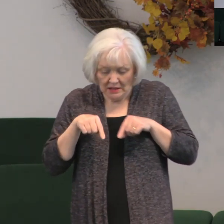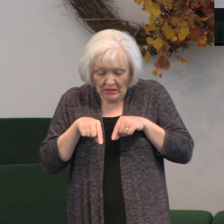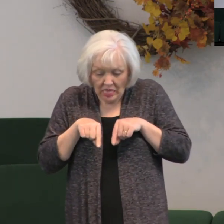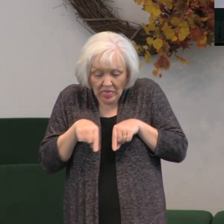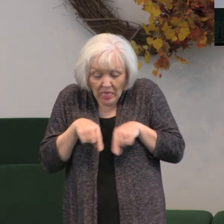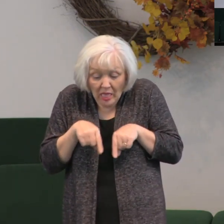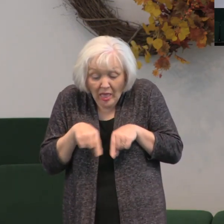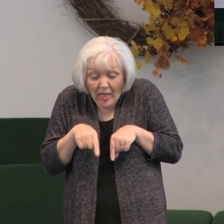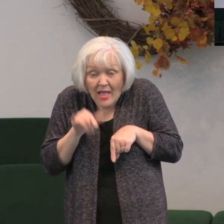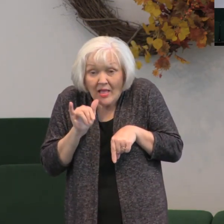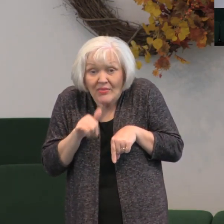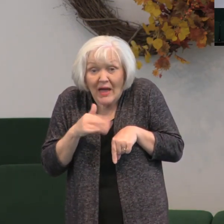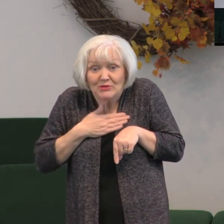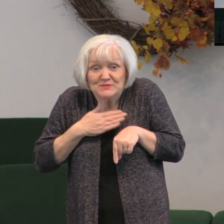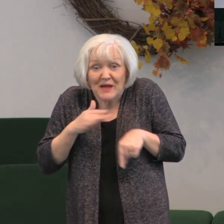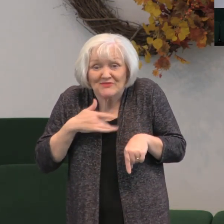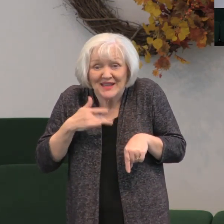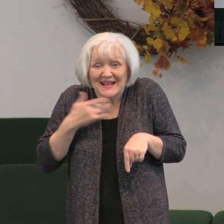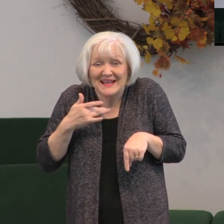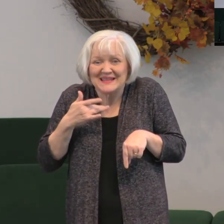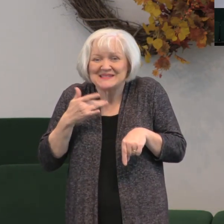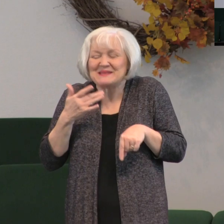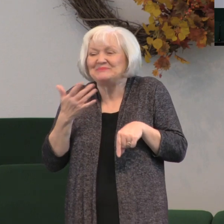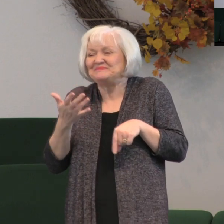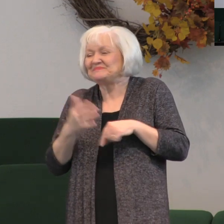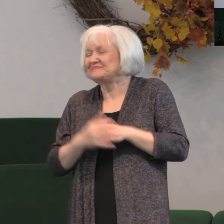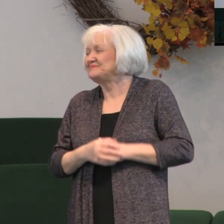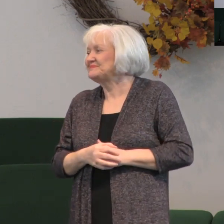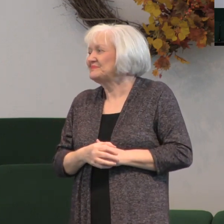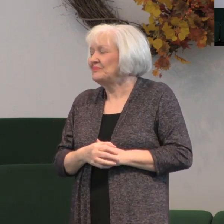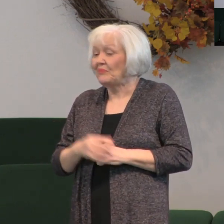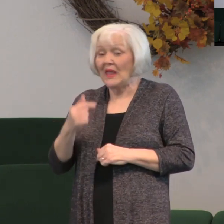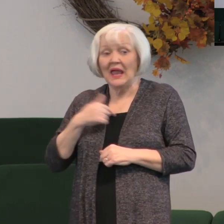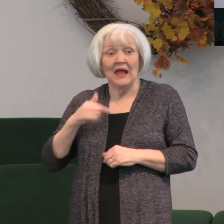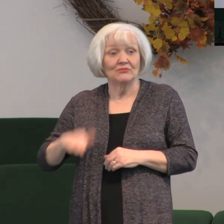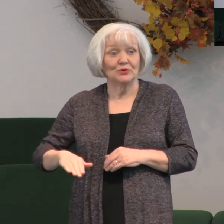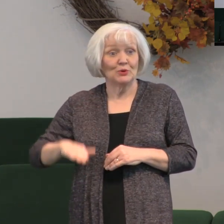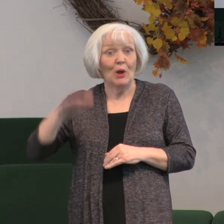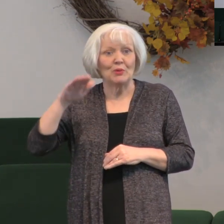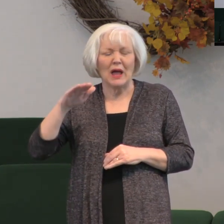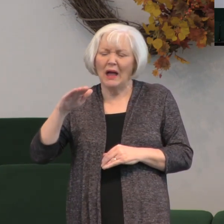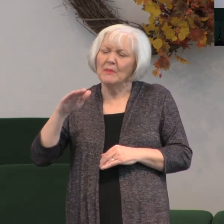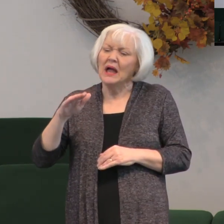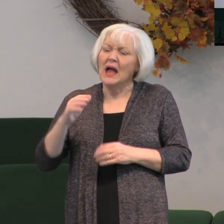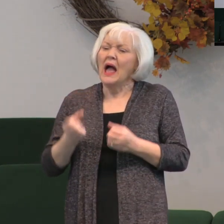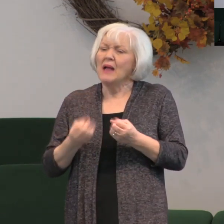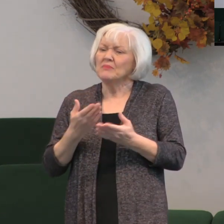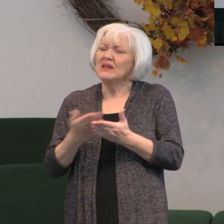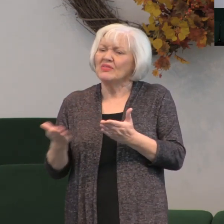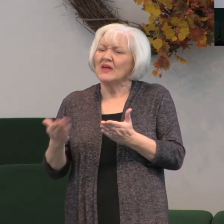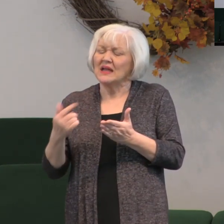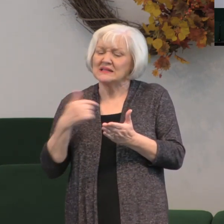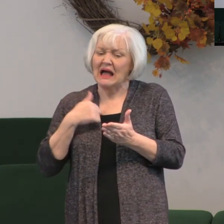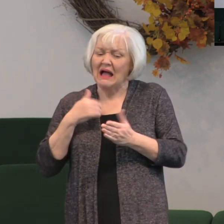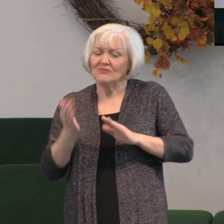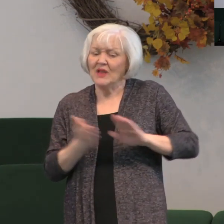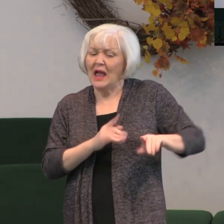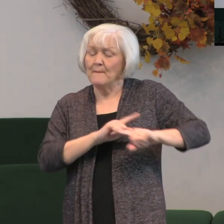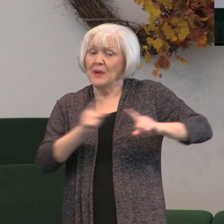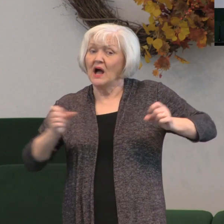the way that I felt. Even as I've grown up and outgrown a lot of this, there are still times when fear